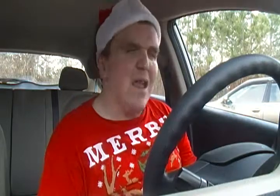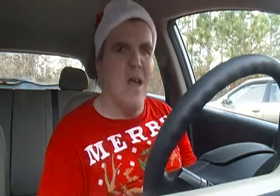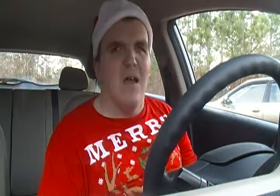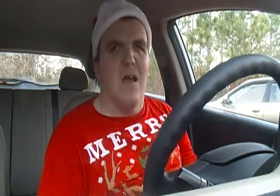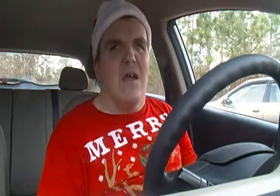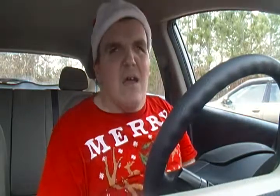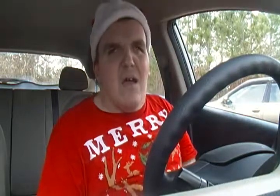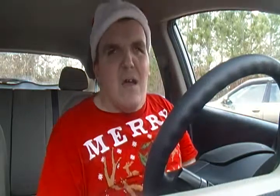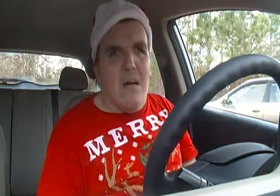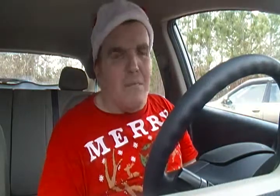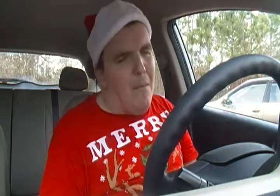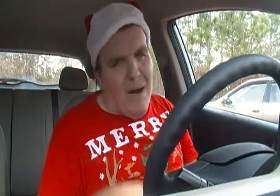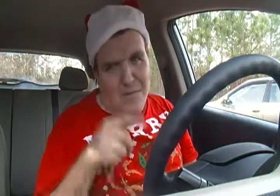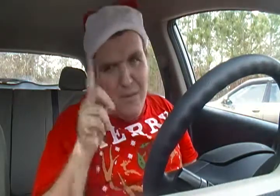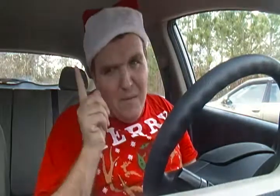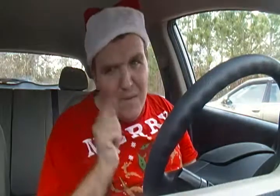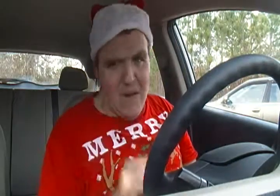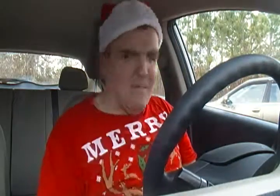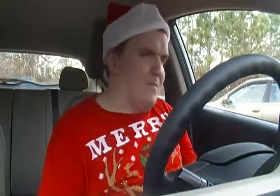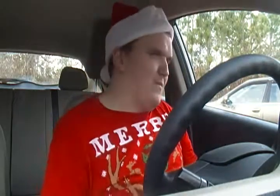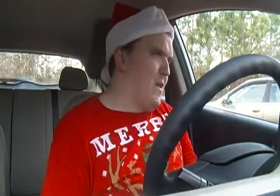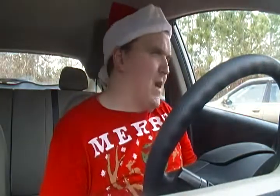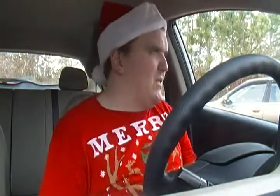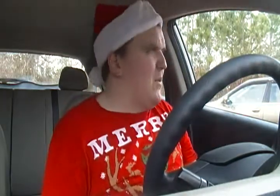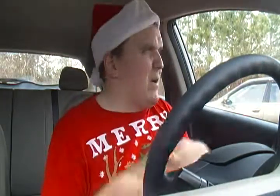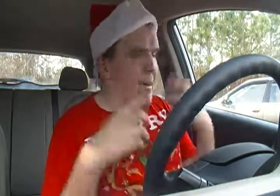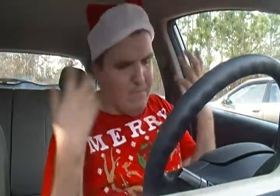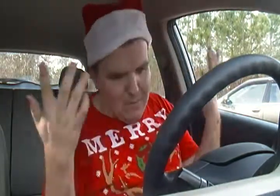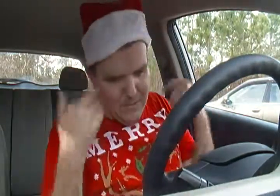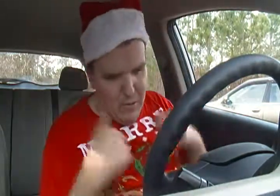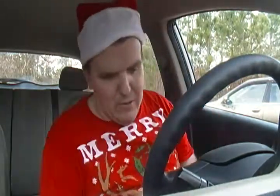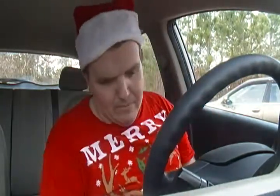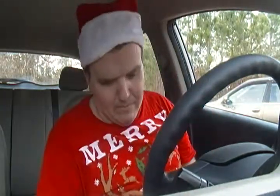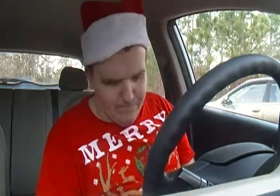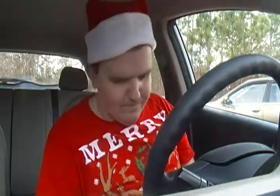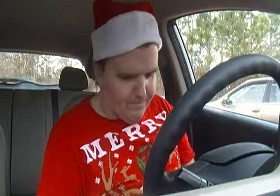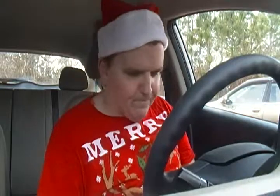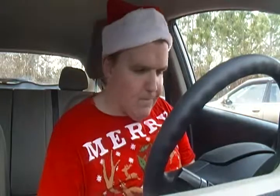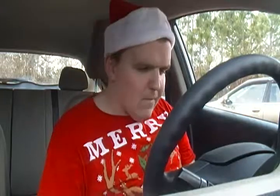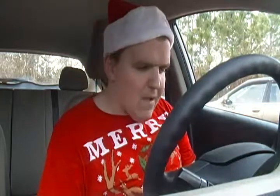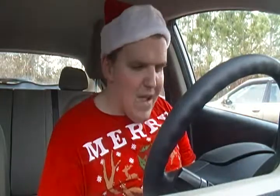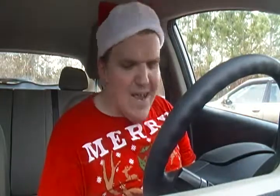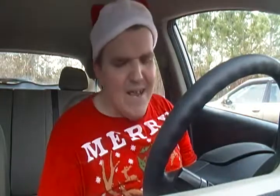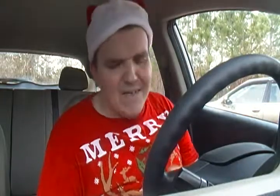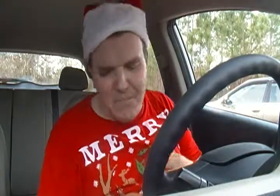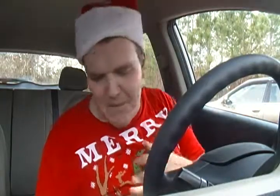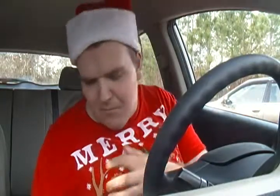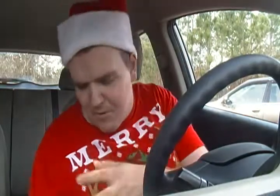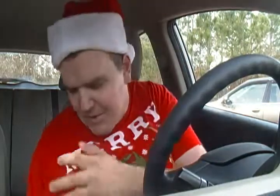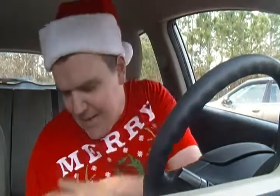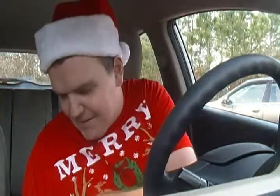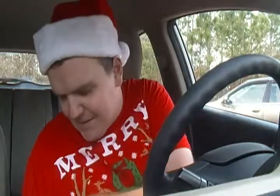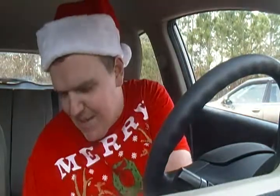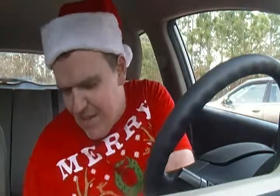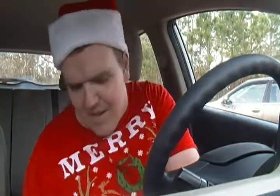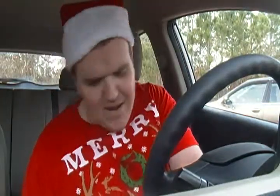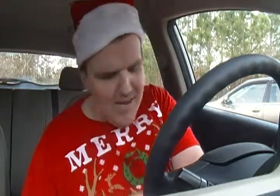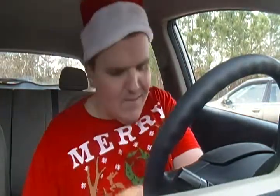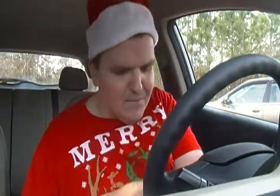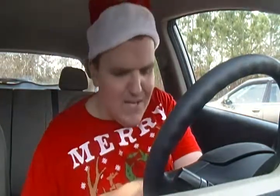my mom's know everything so anyway movie's going on he ends up looking for his glasses he ends up